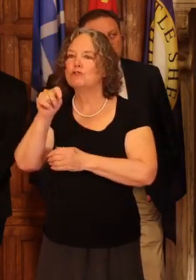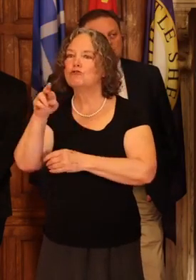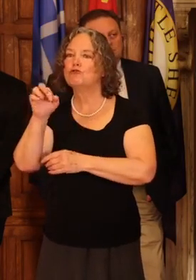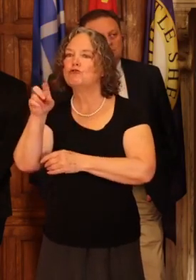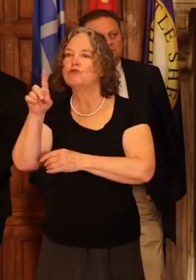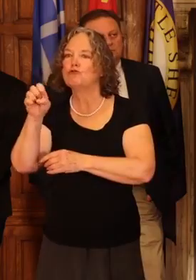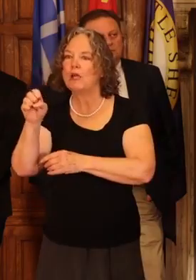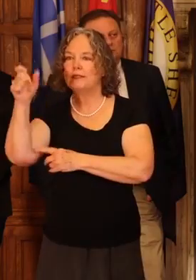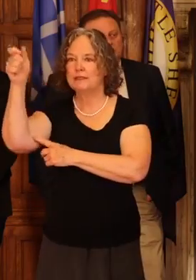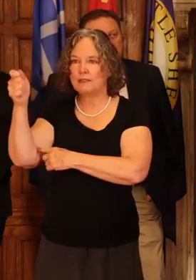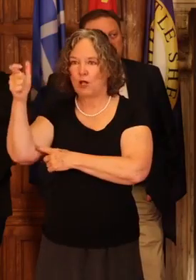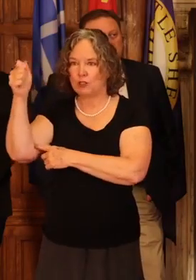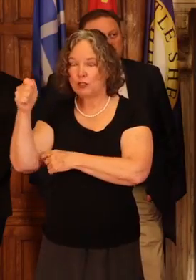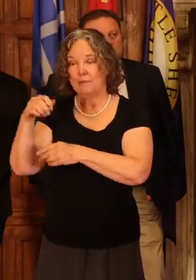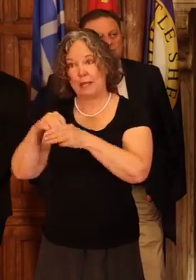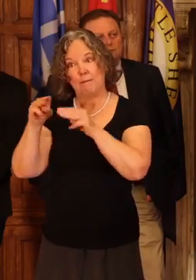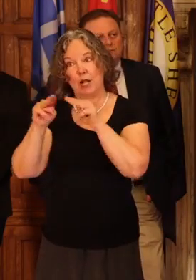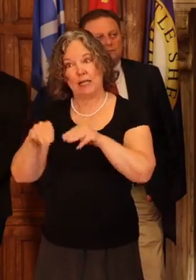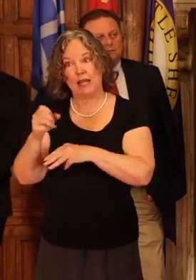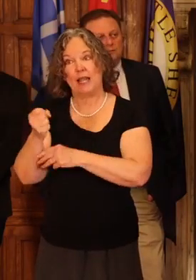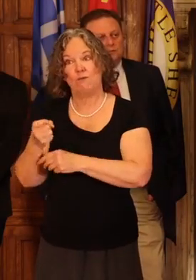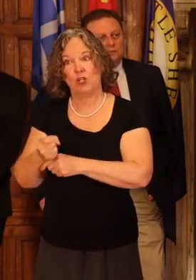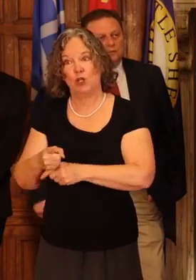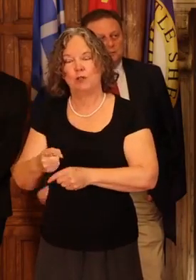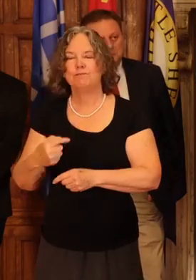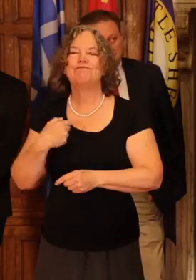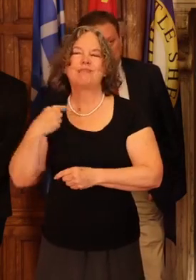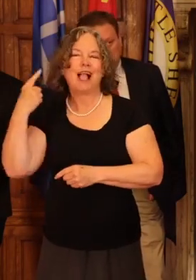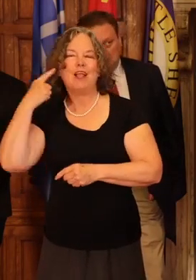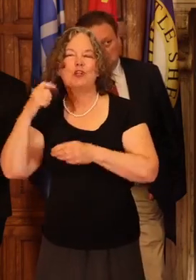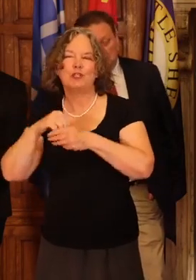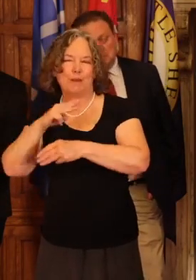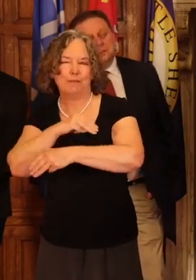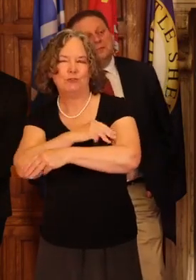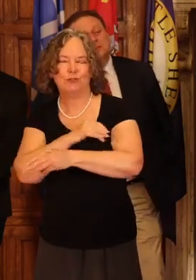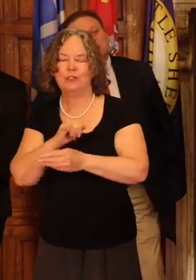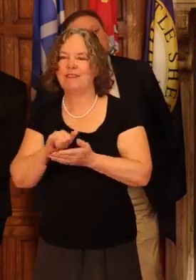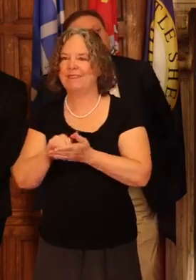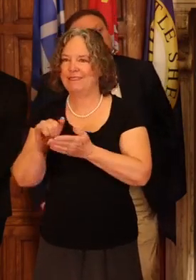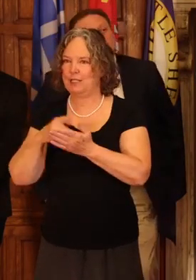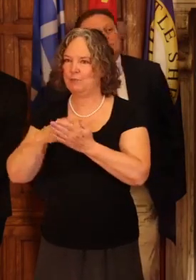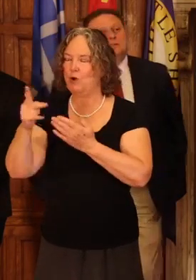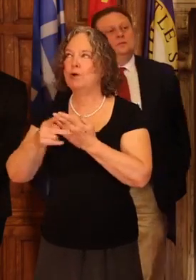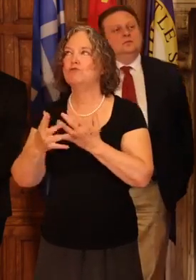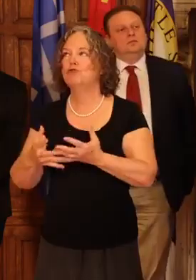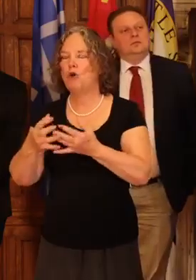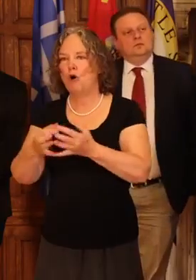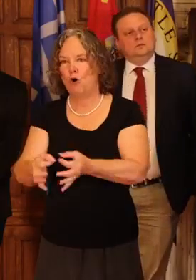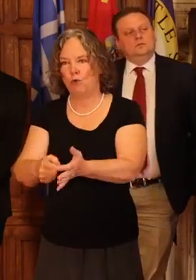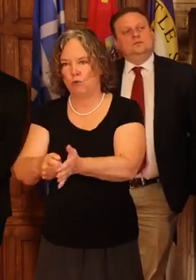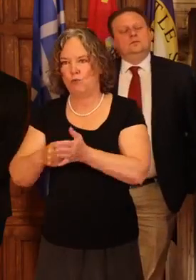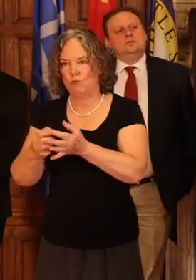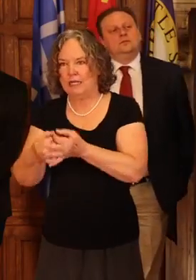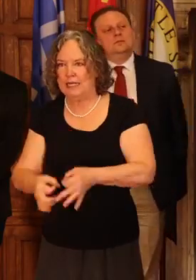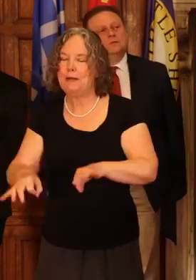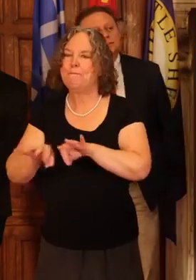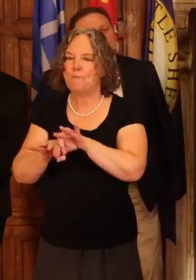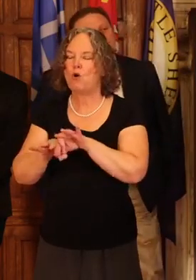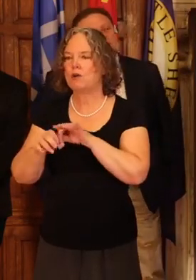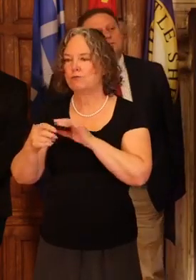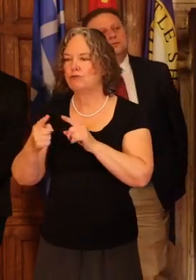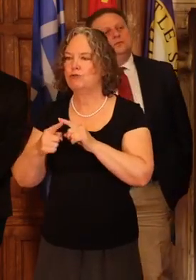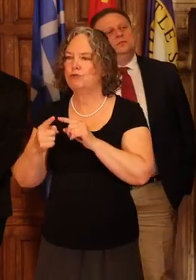in Montana. I heard at a job site in Missoula just how critical this program will be to empower our workforce